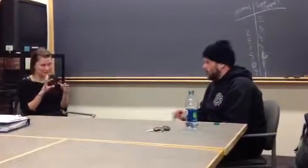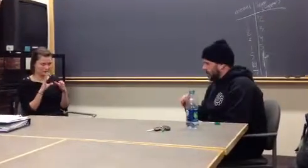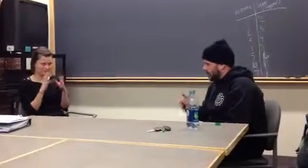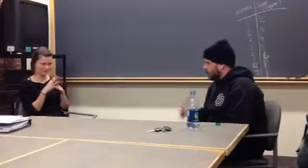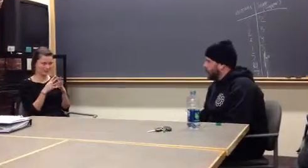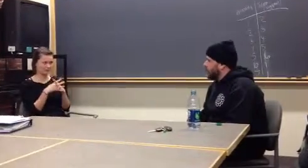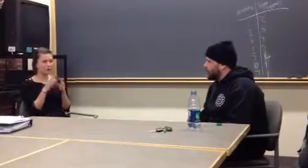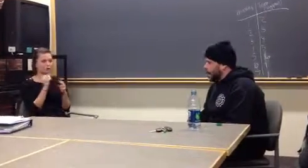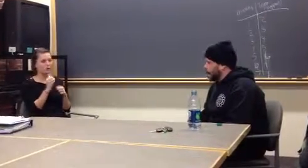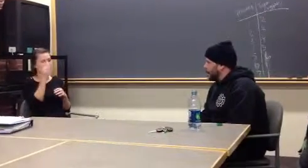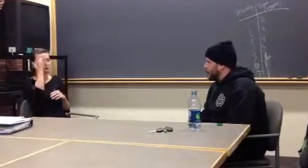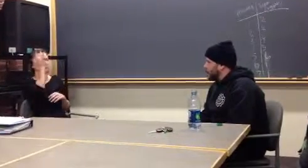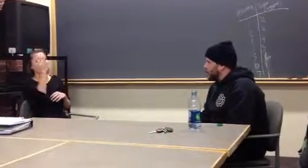smart from a friend.